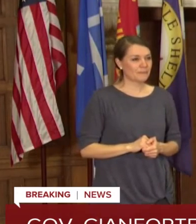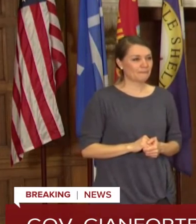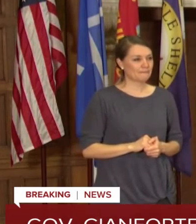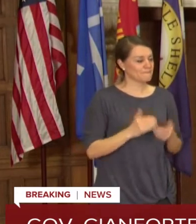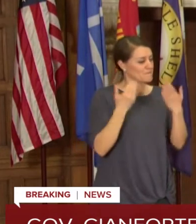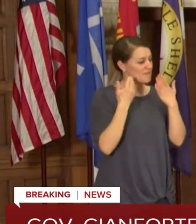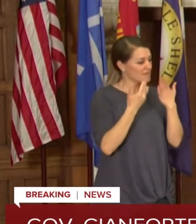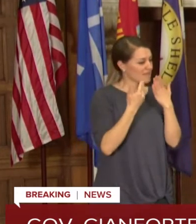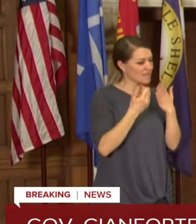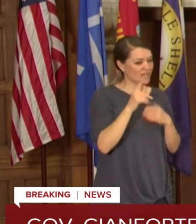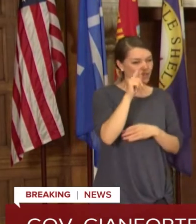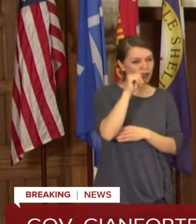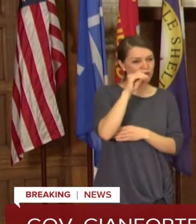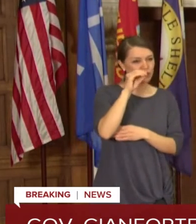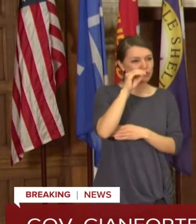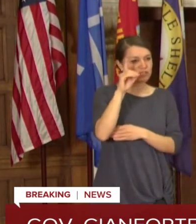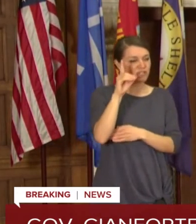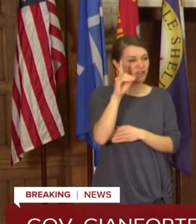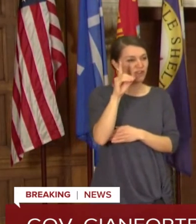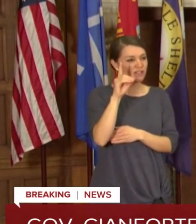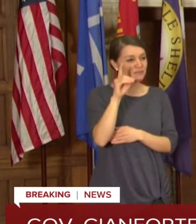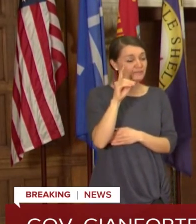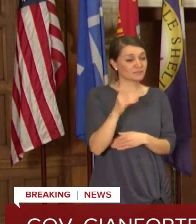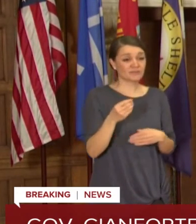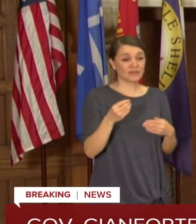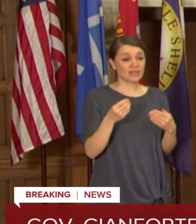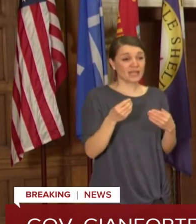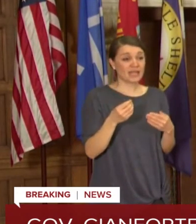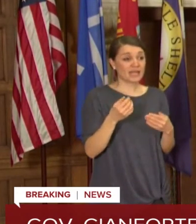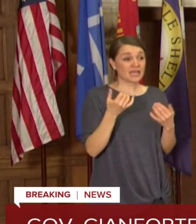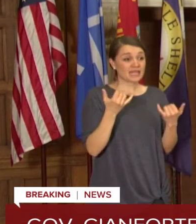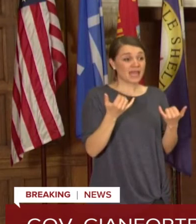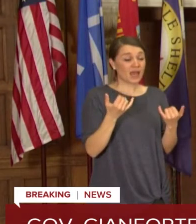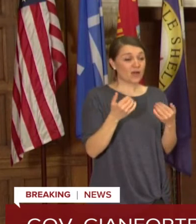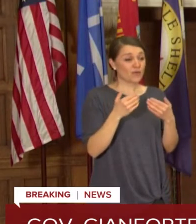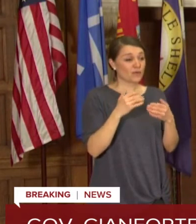Thank you, Todd and General Quinn. And with that, we'll open it up for your questions.